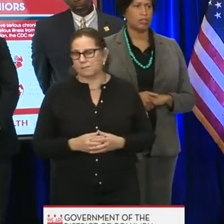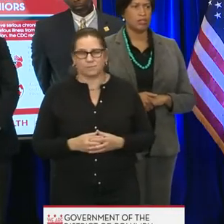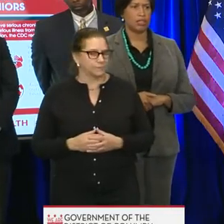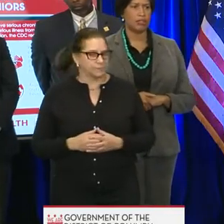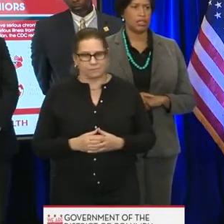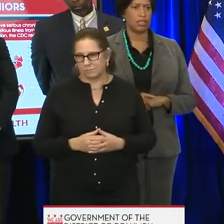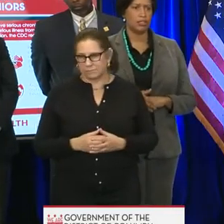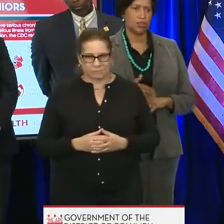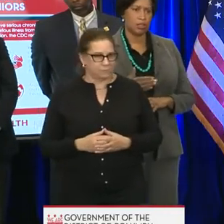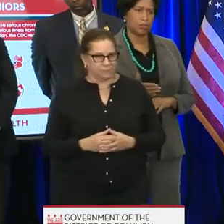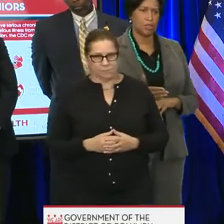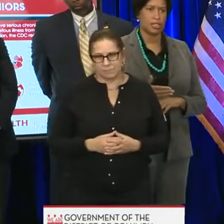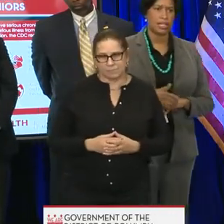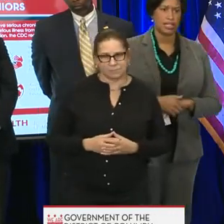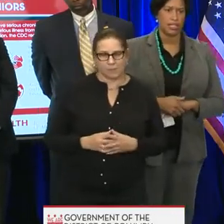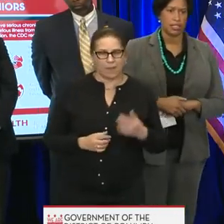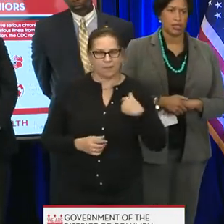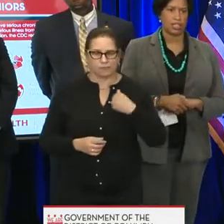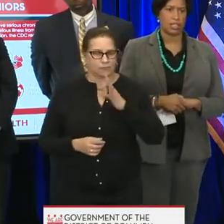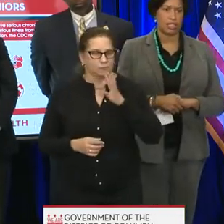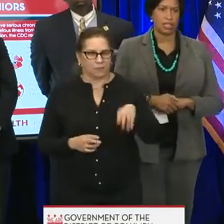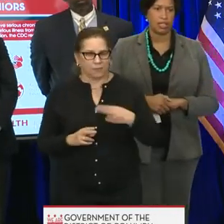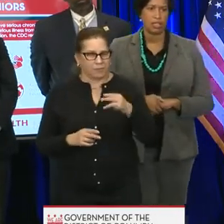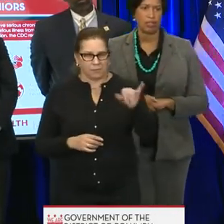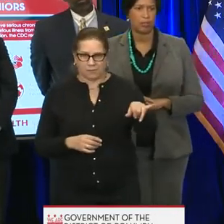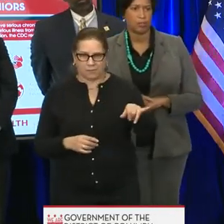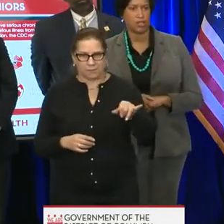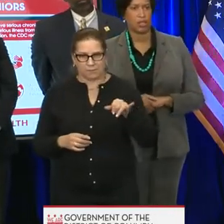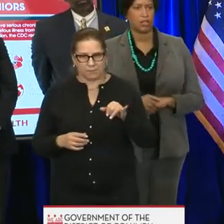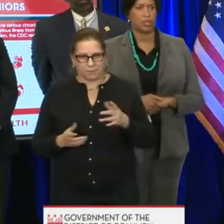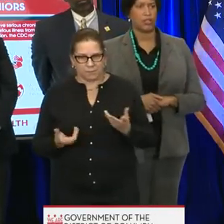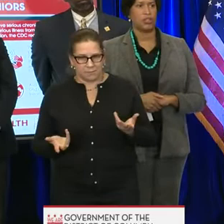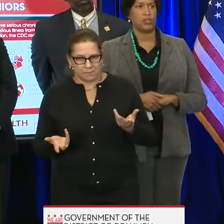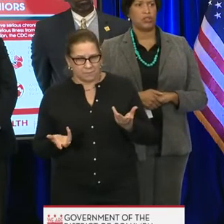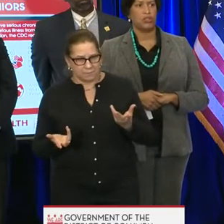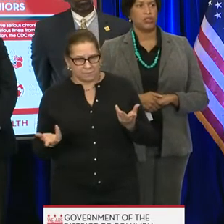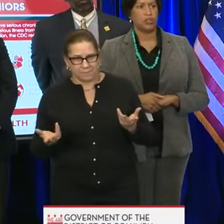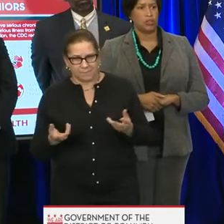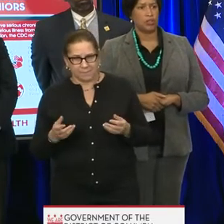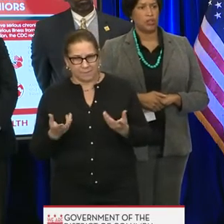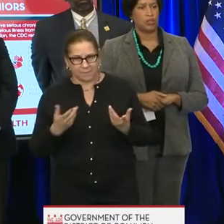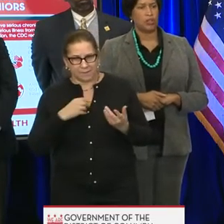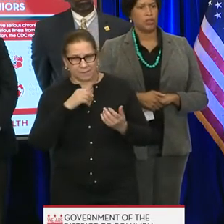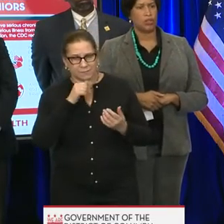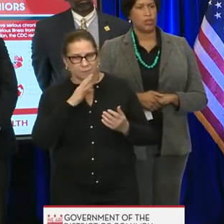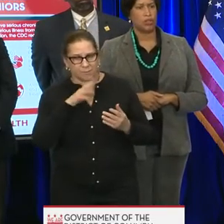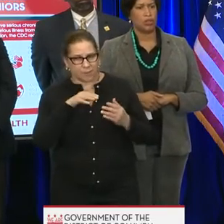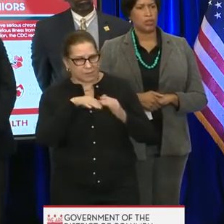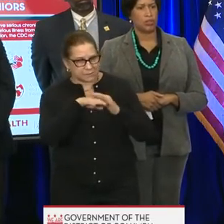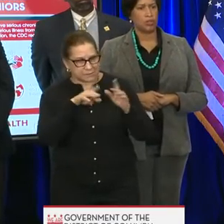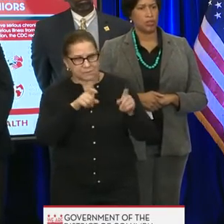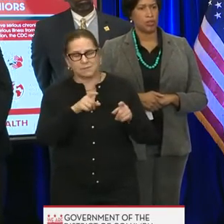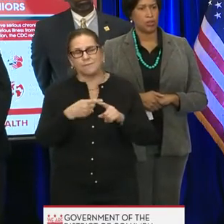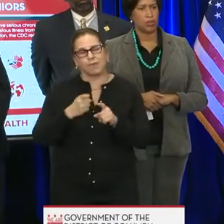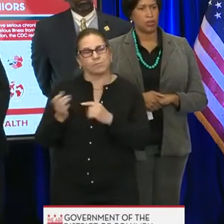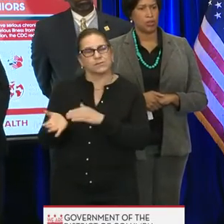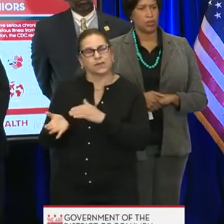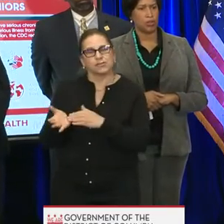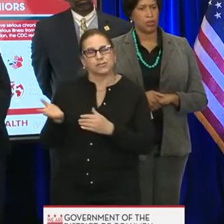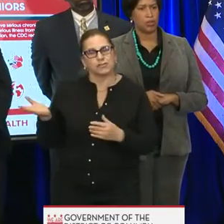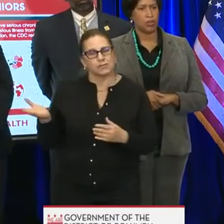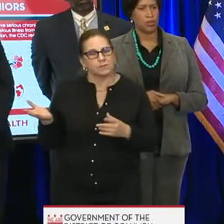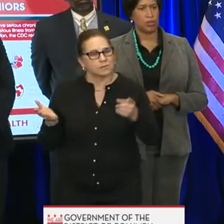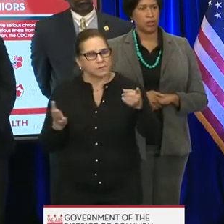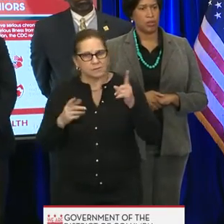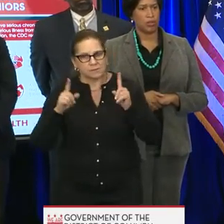point. Doesn't have anything to do with a person's access to a test. They get it from their doctor. What's our testing capacity by day now? Because last week we